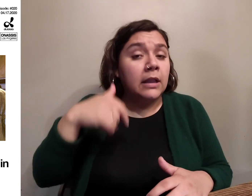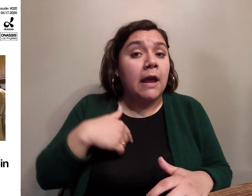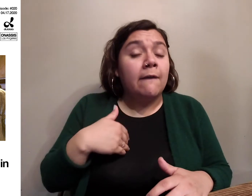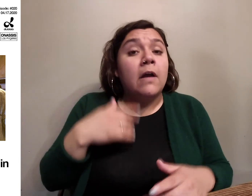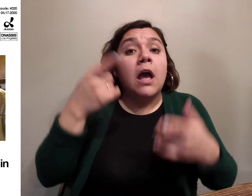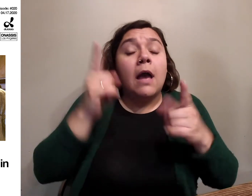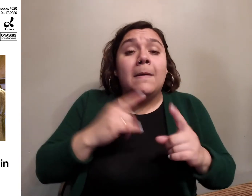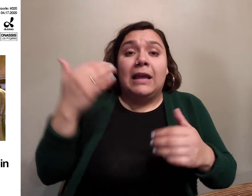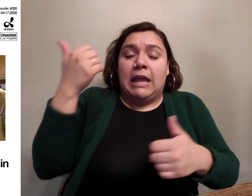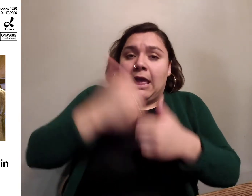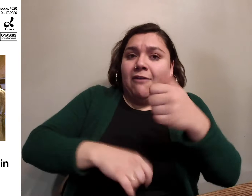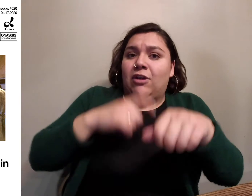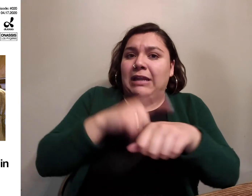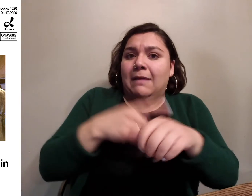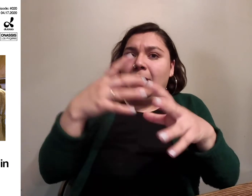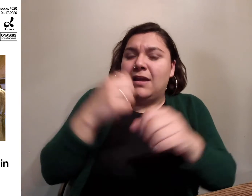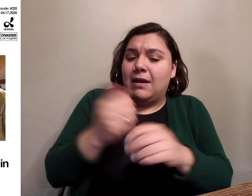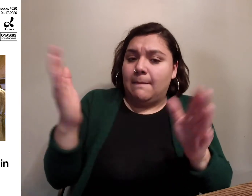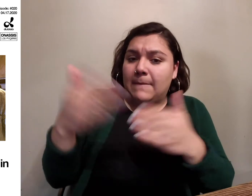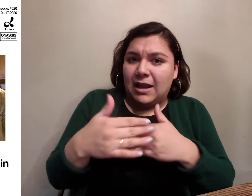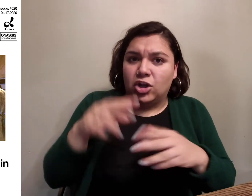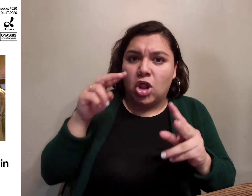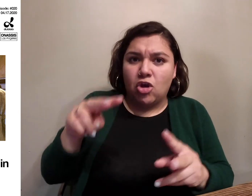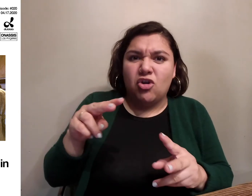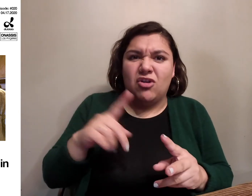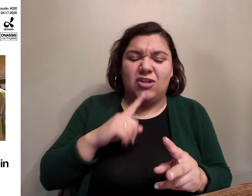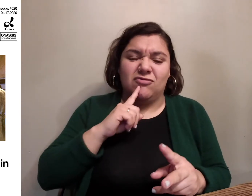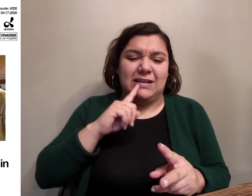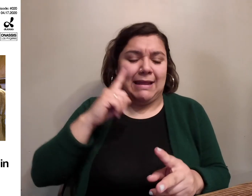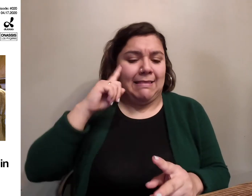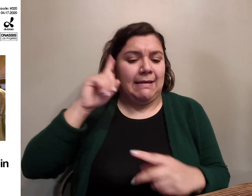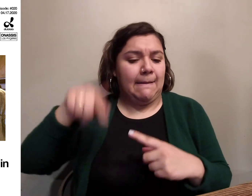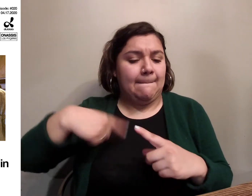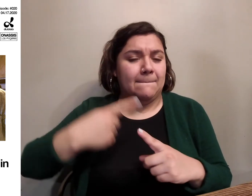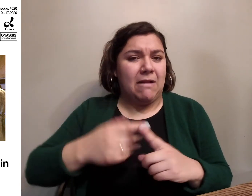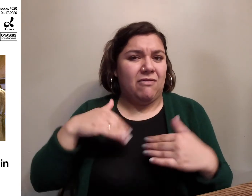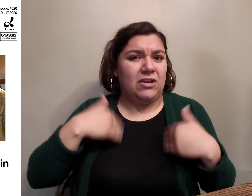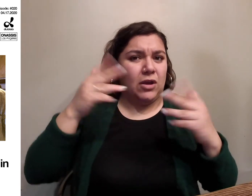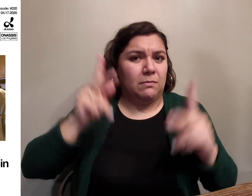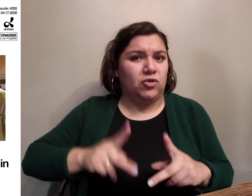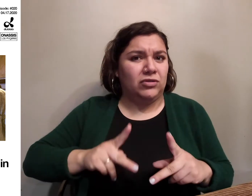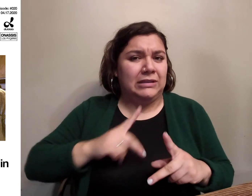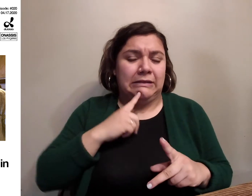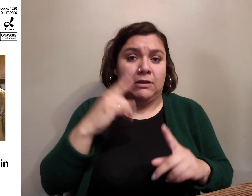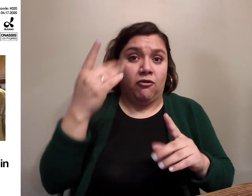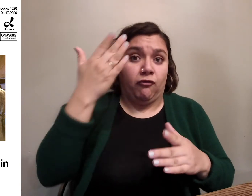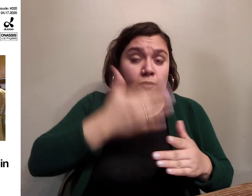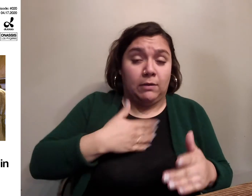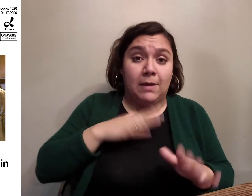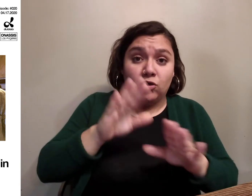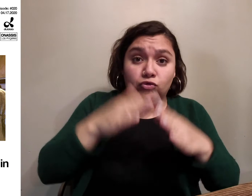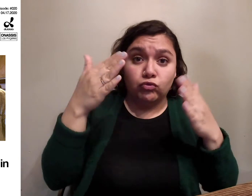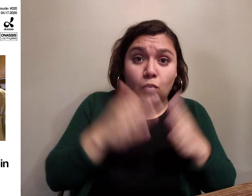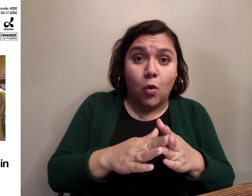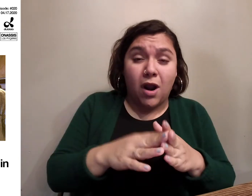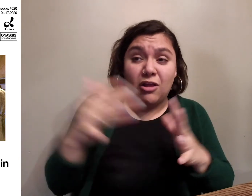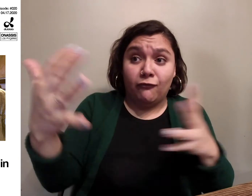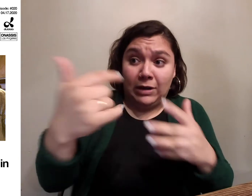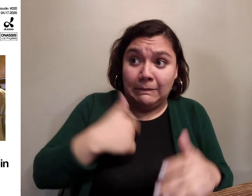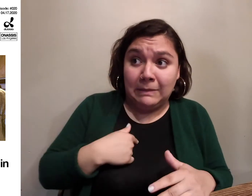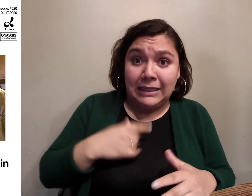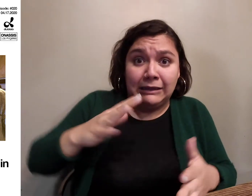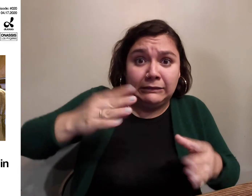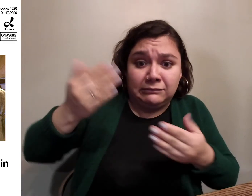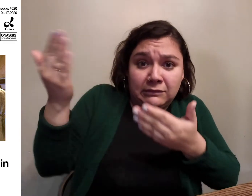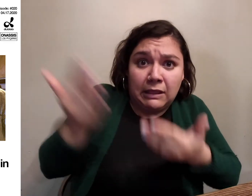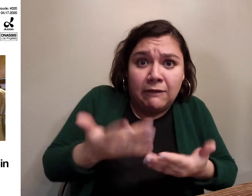to myself, I look at a young, trembling person in front of my door, afraid of me, and I'm afraid of him. And then, you know, before I give